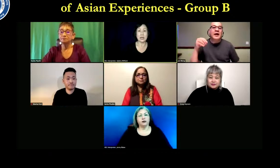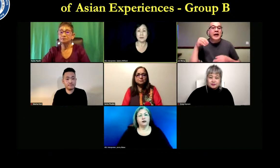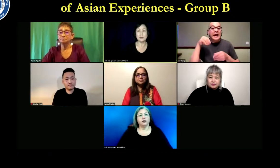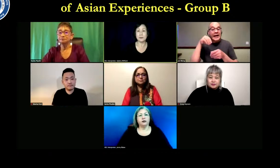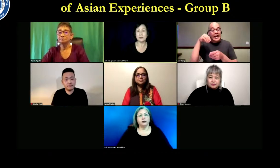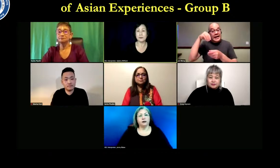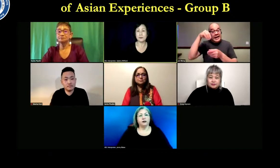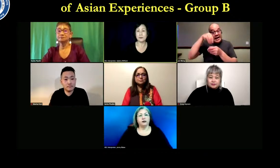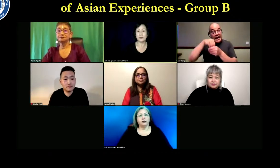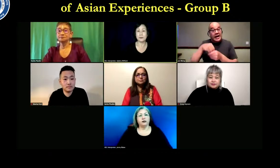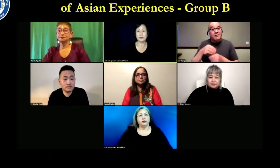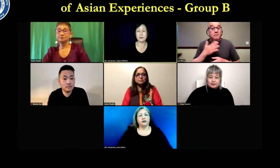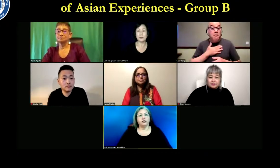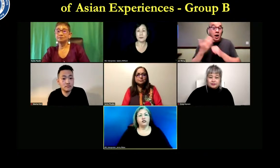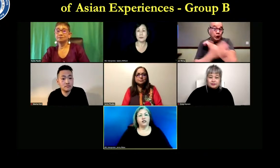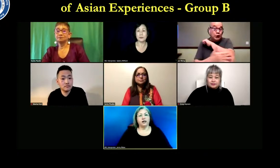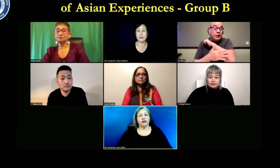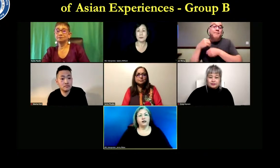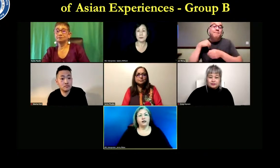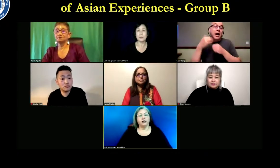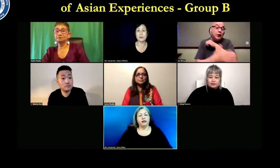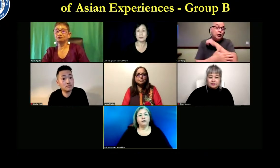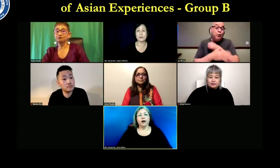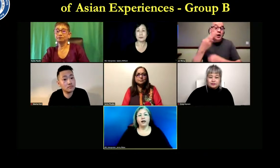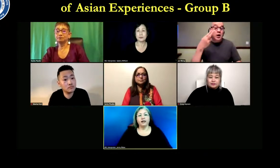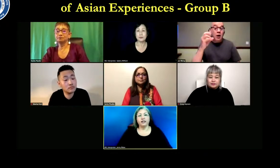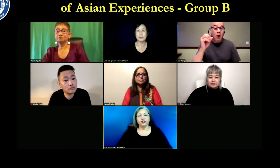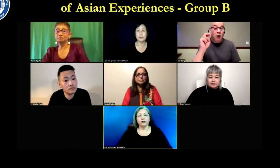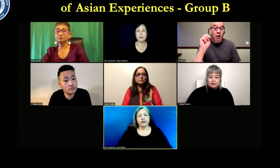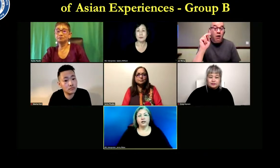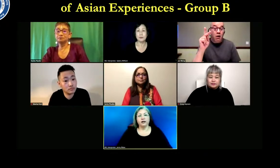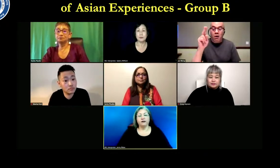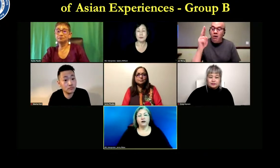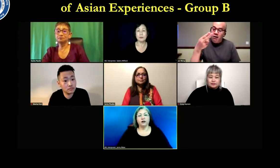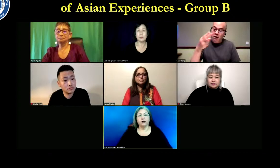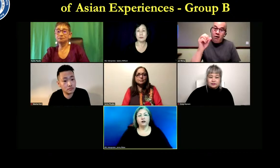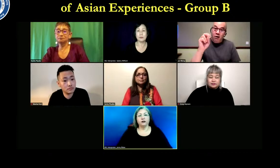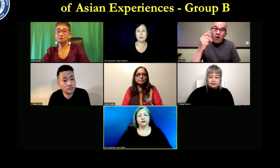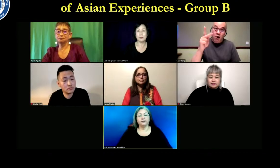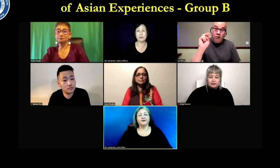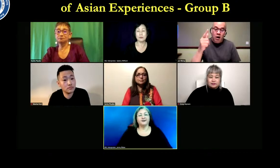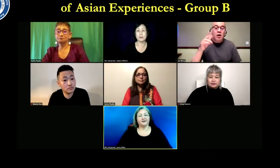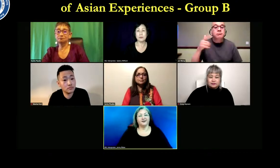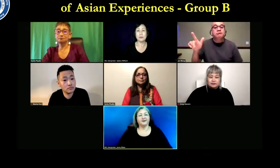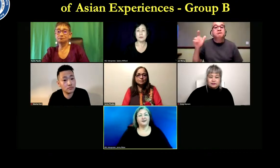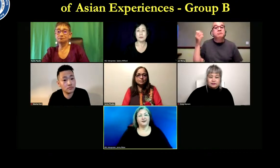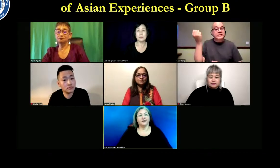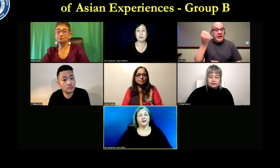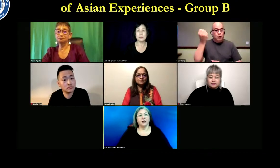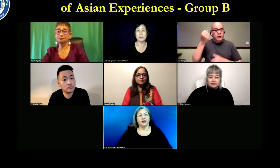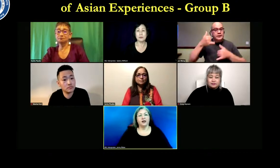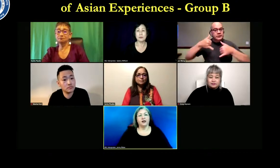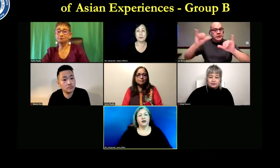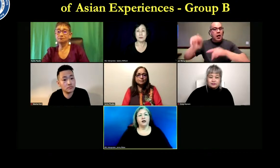Yes, Jan? This is Jan. In my country of Hong Kong,